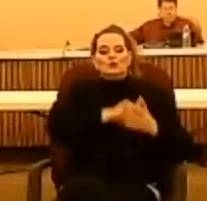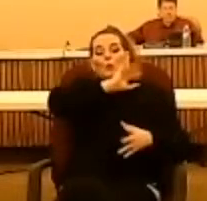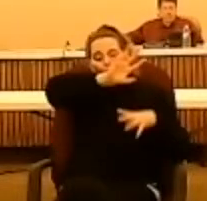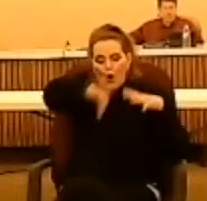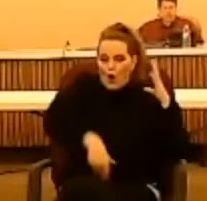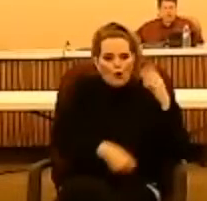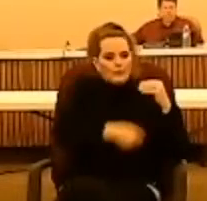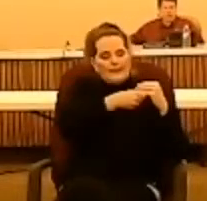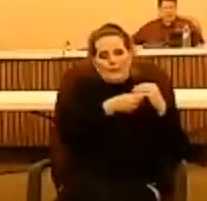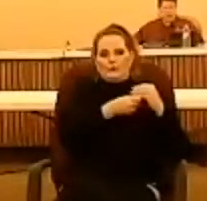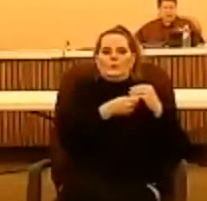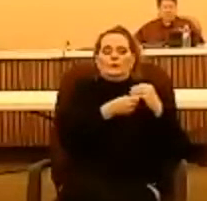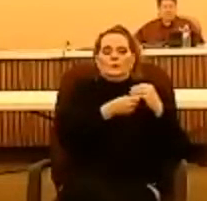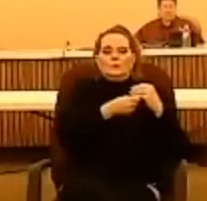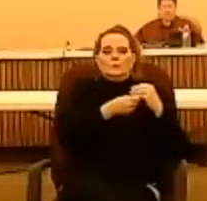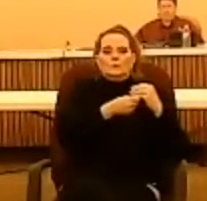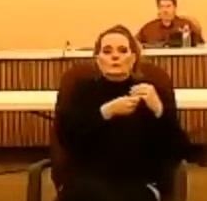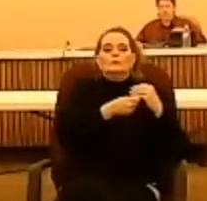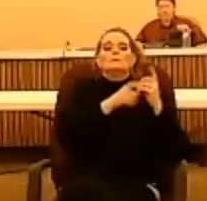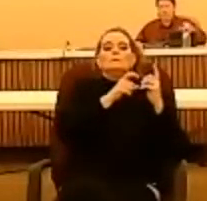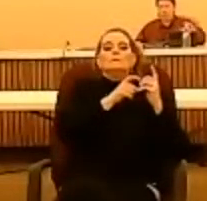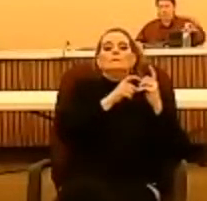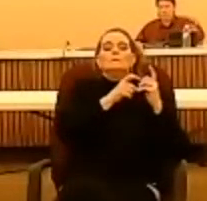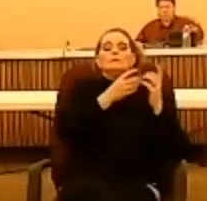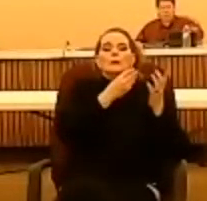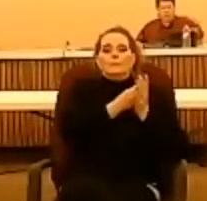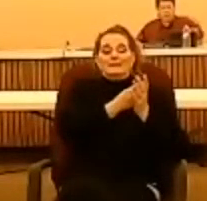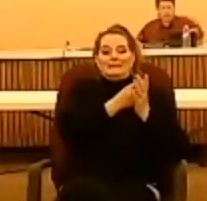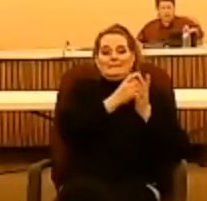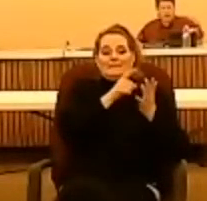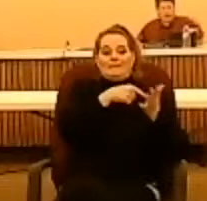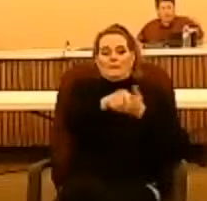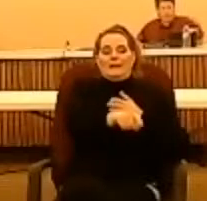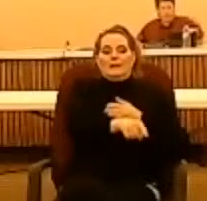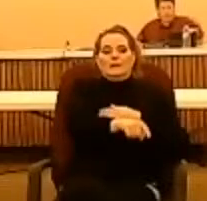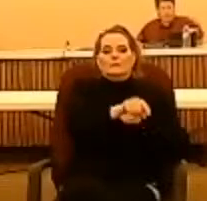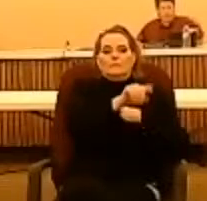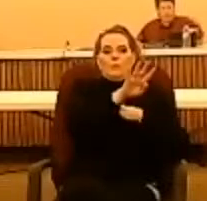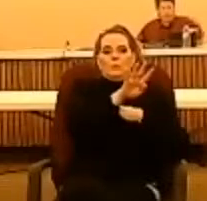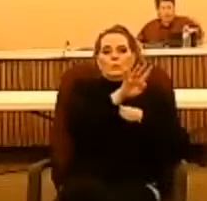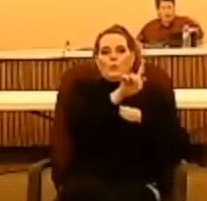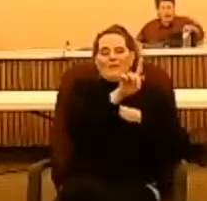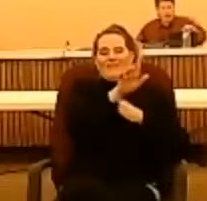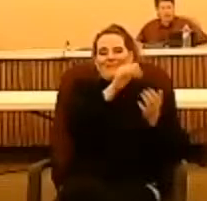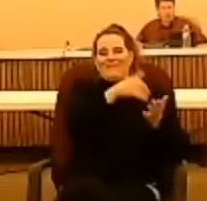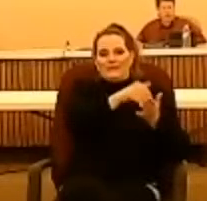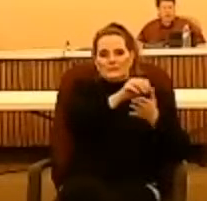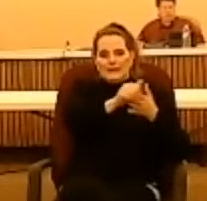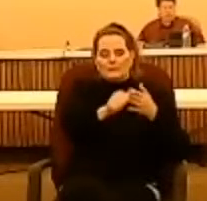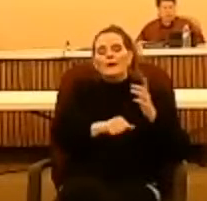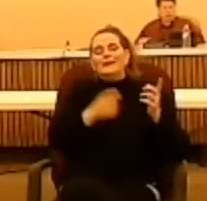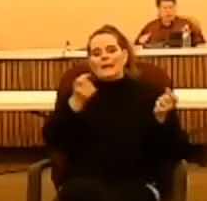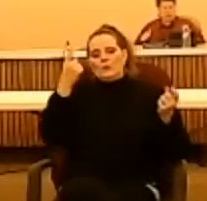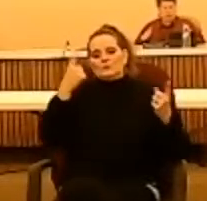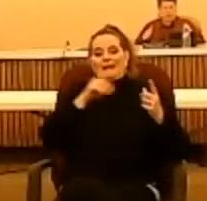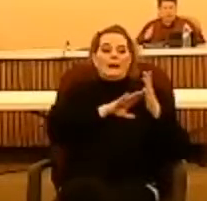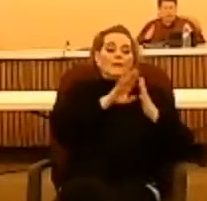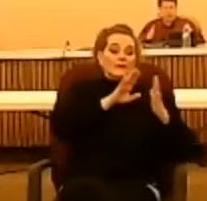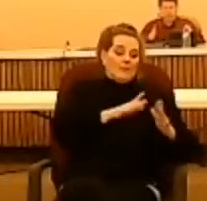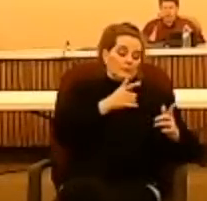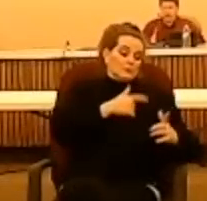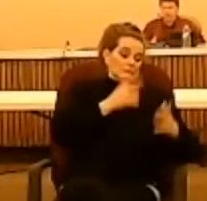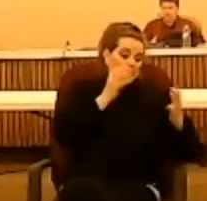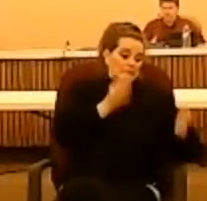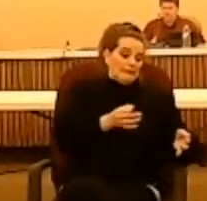contribution is going to be $141,000. Now, they had the choice of either doing the